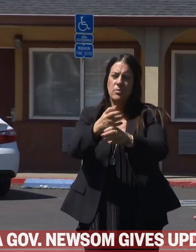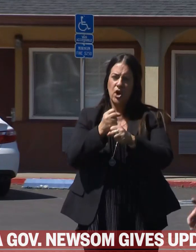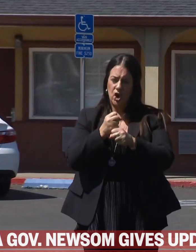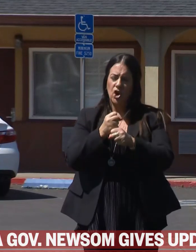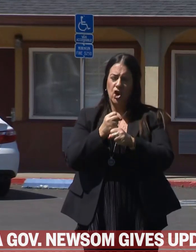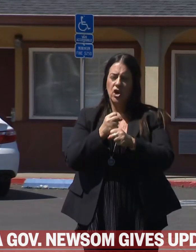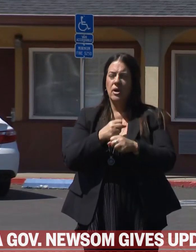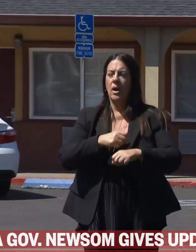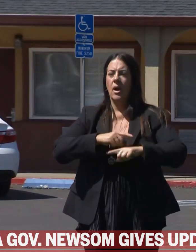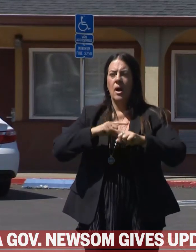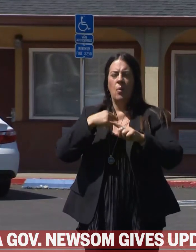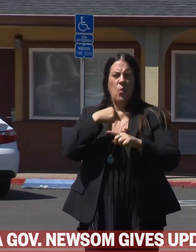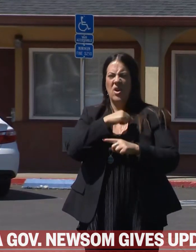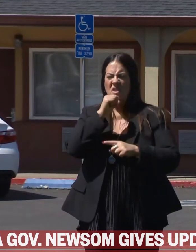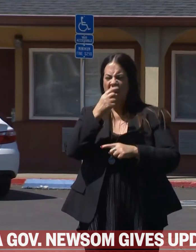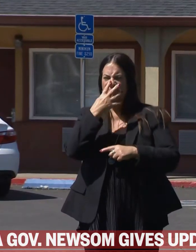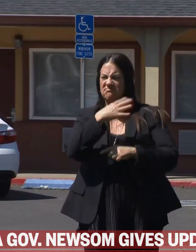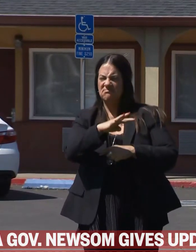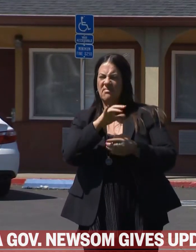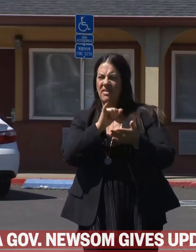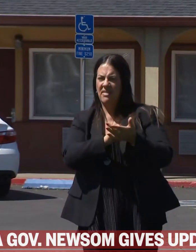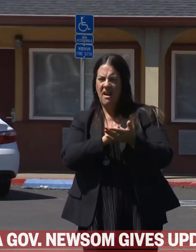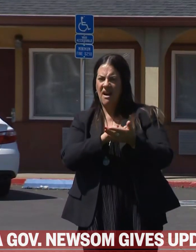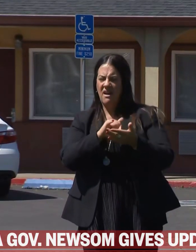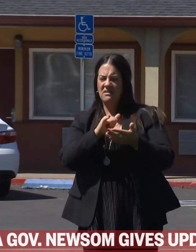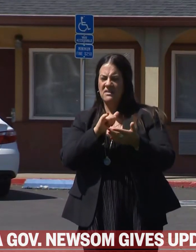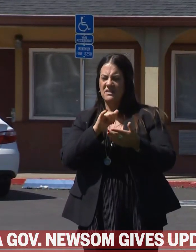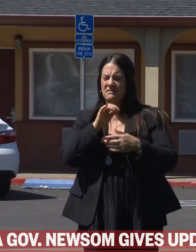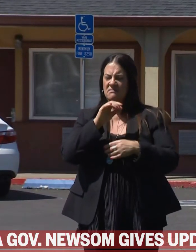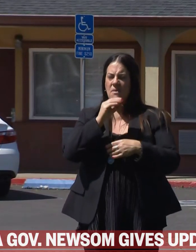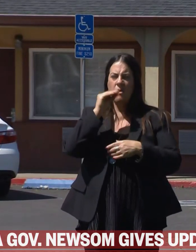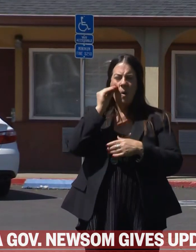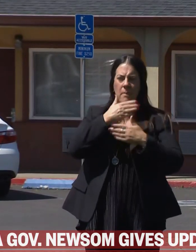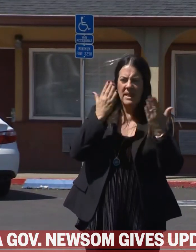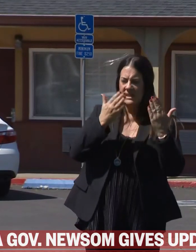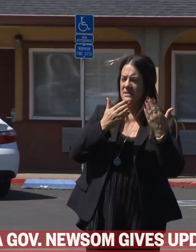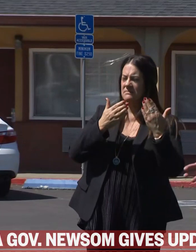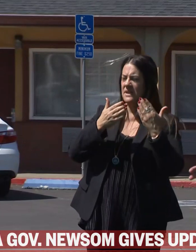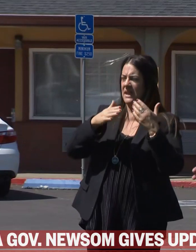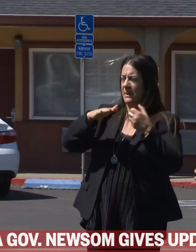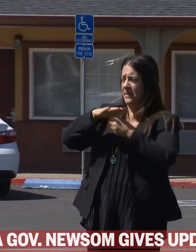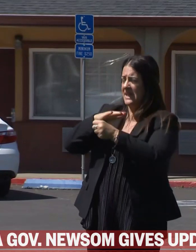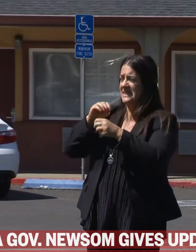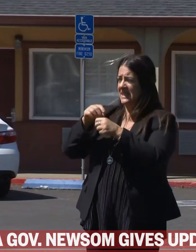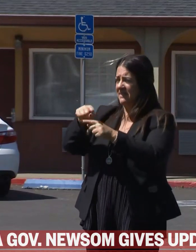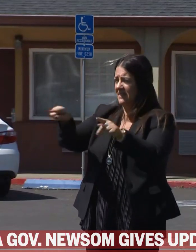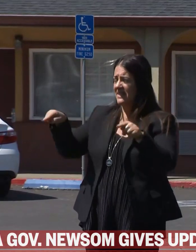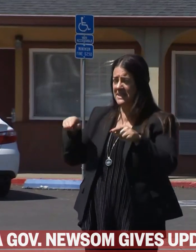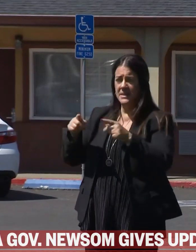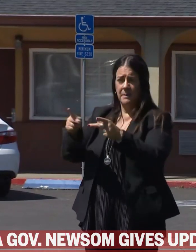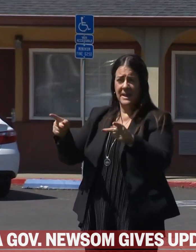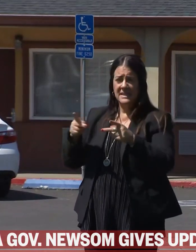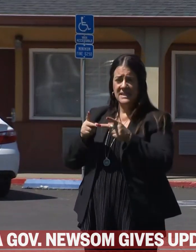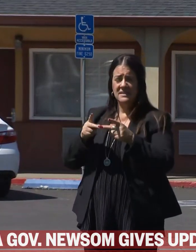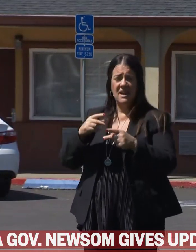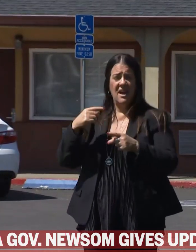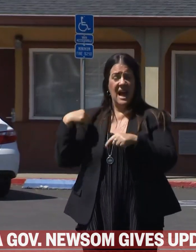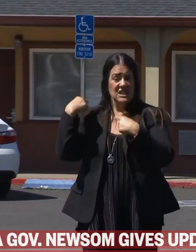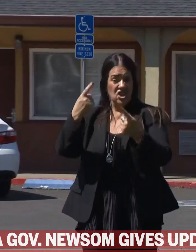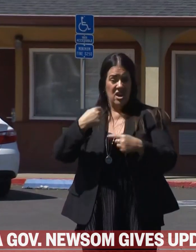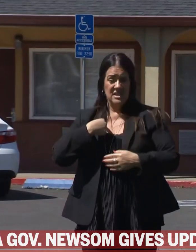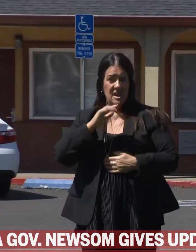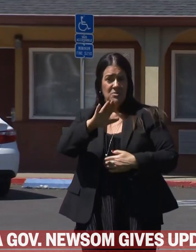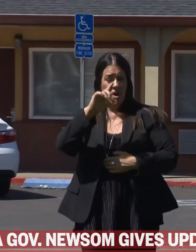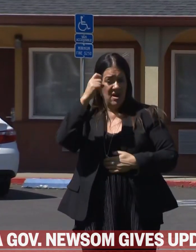on homelessness. The state of California has entered into that space in unprecedented ways. And as long as I'm your governor, I'm going to be there doing everything in my power